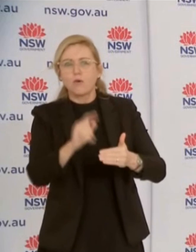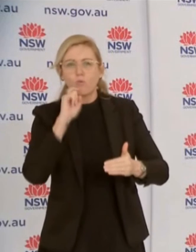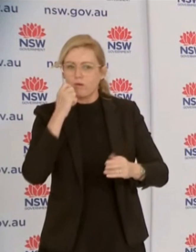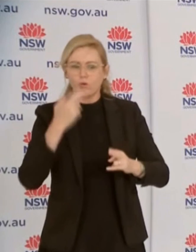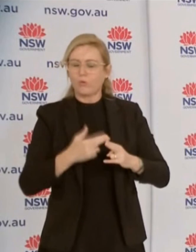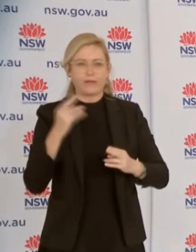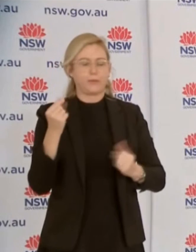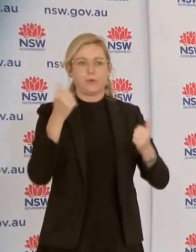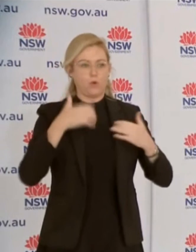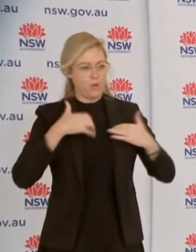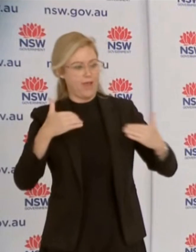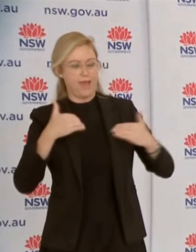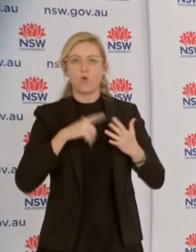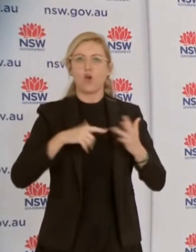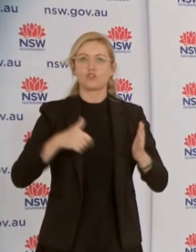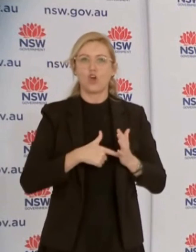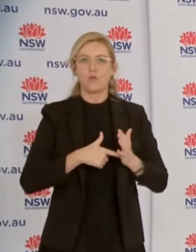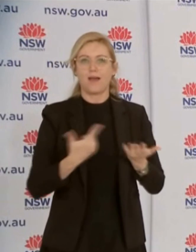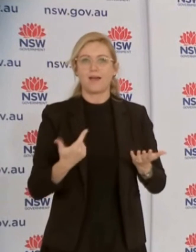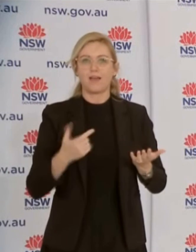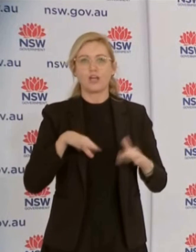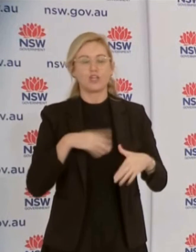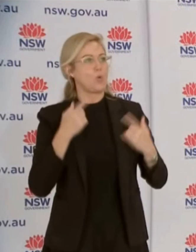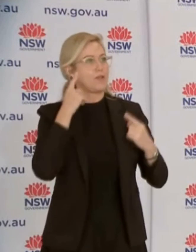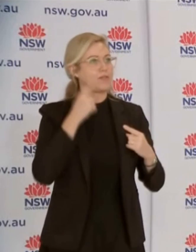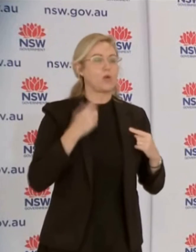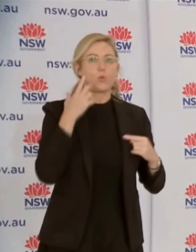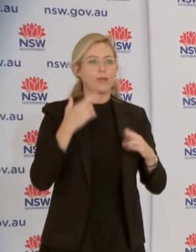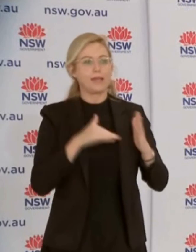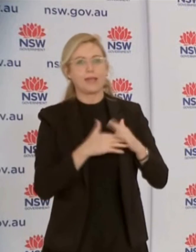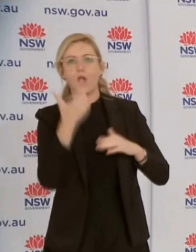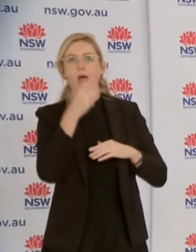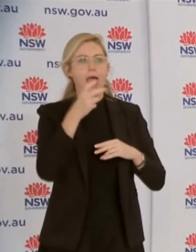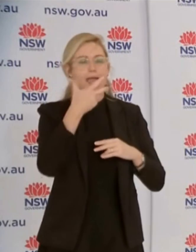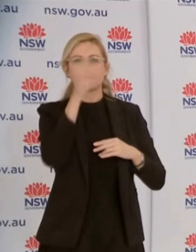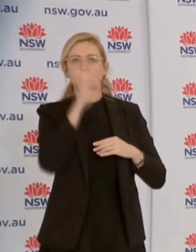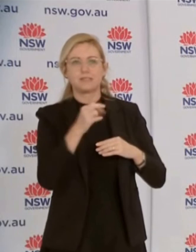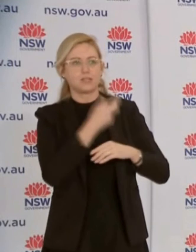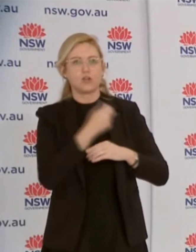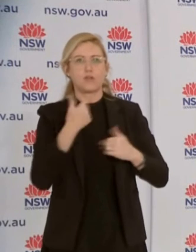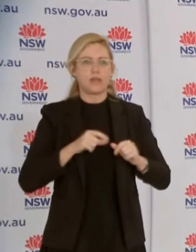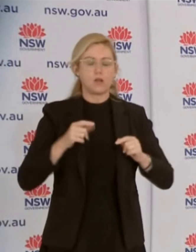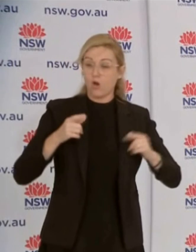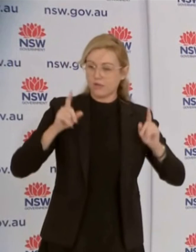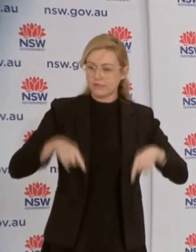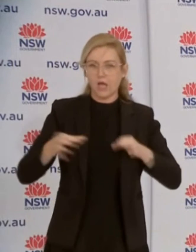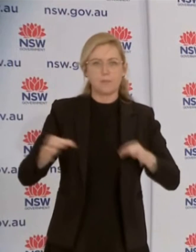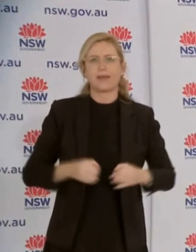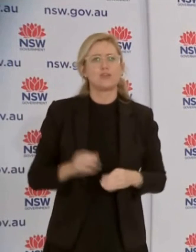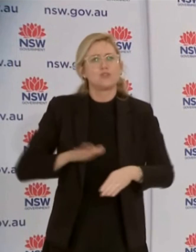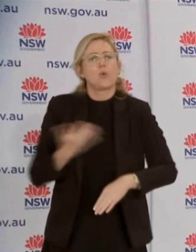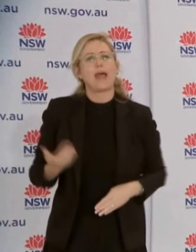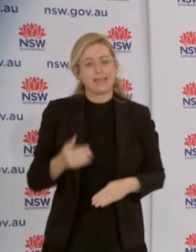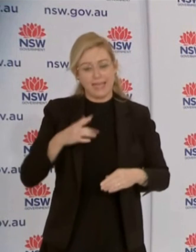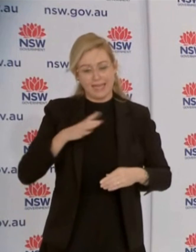day that New South Wales hits 70% double dose and saying, oh, gee, I'm missing out. Well, you will be missing out if you don't get yourself vaccinated. So giving people